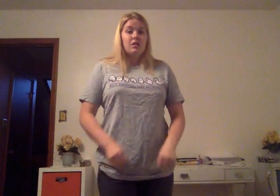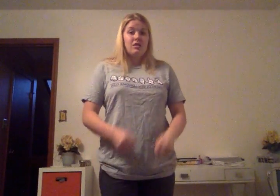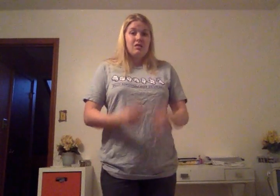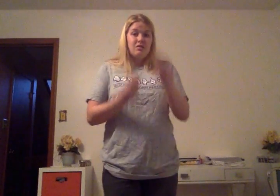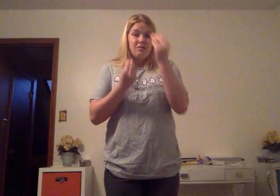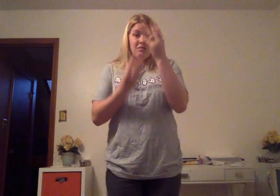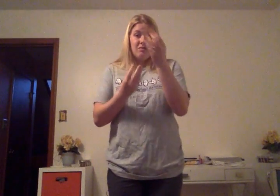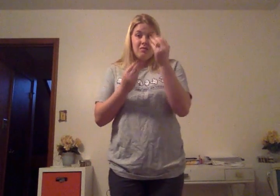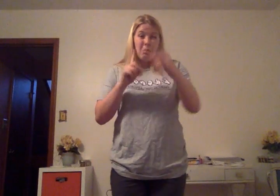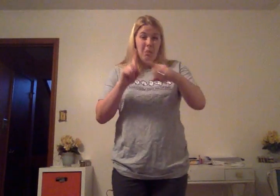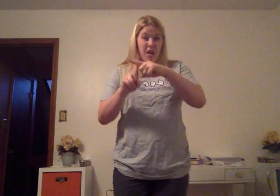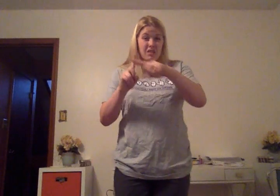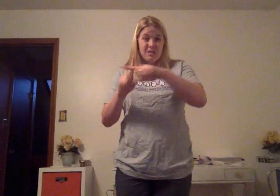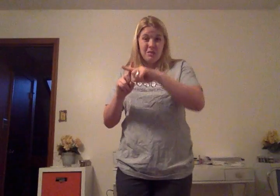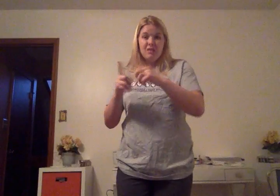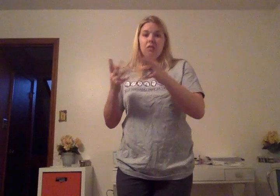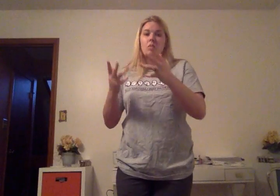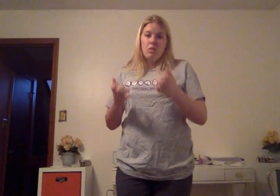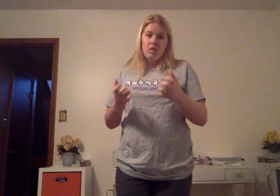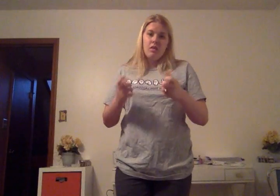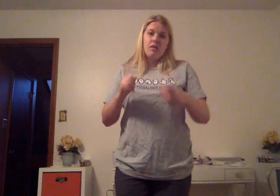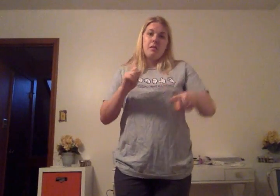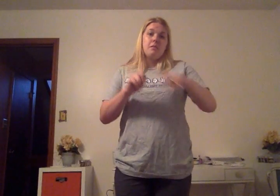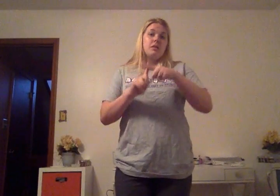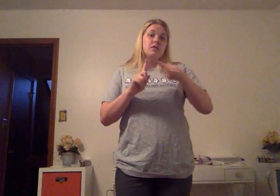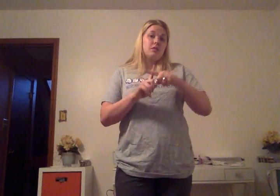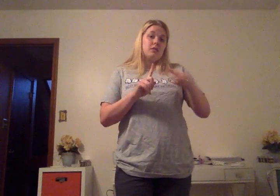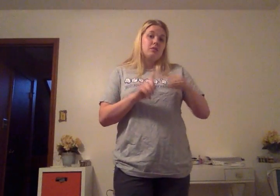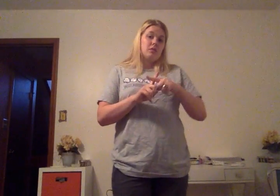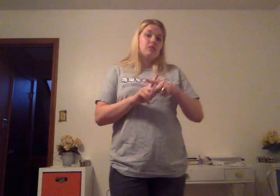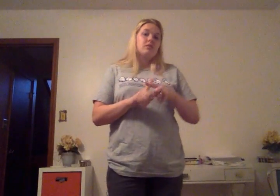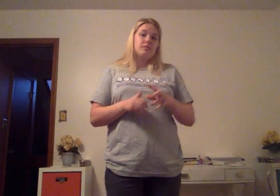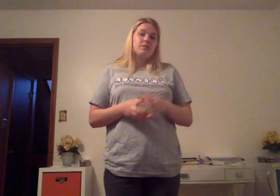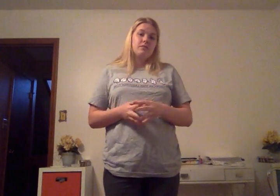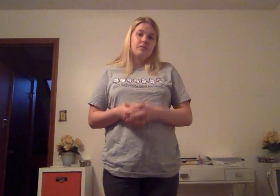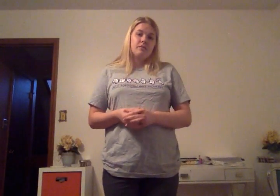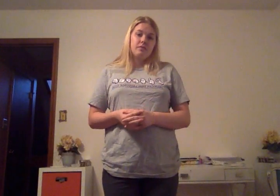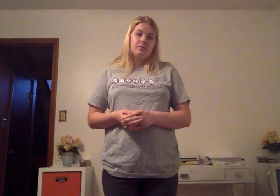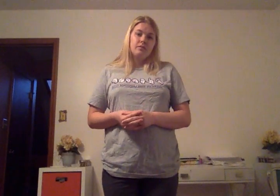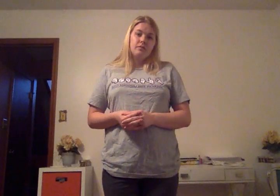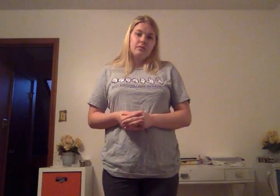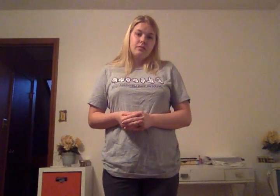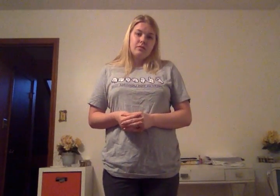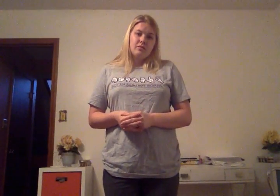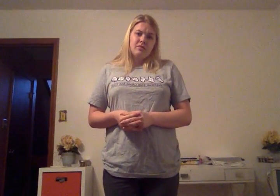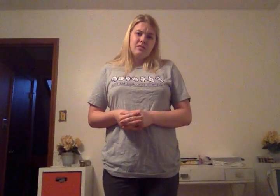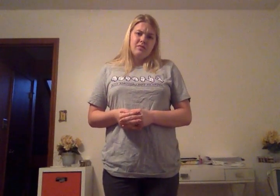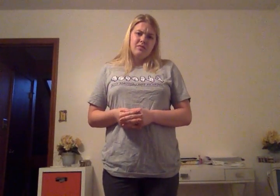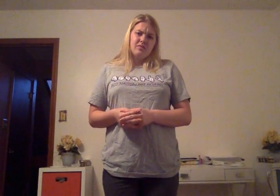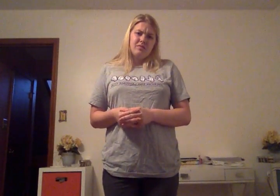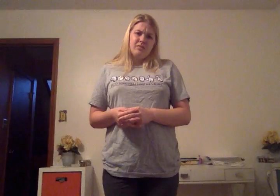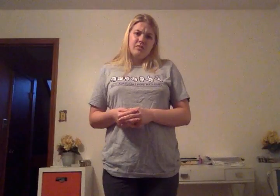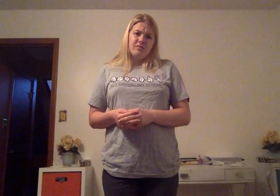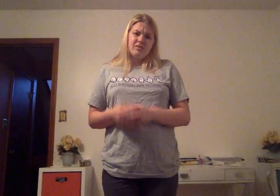positive. And in a way, that platform has saved me from myself a lot. Because I wouldn't want anybody to